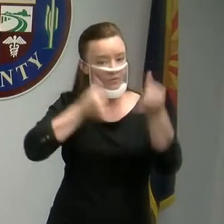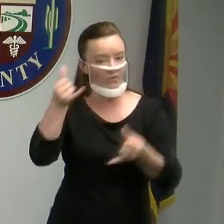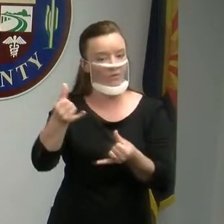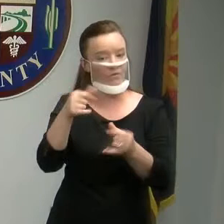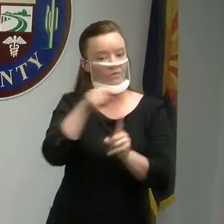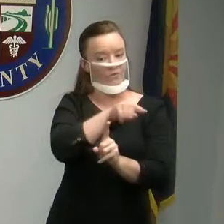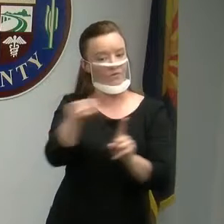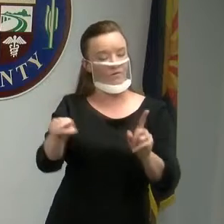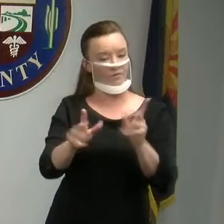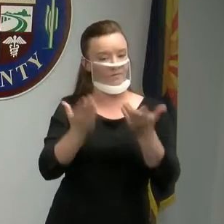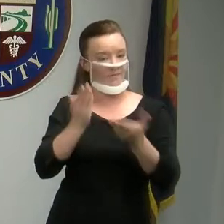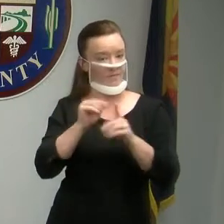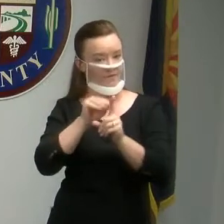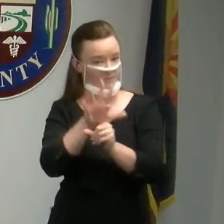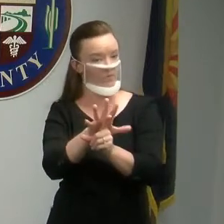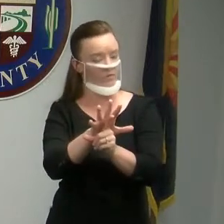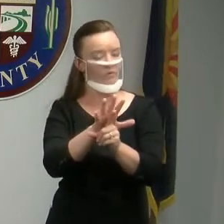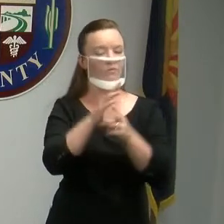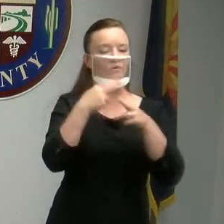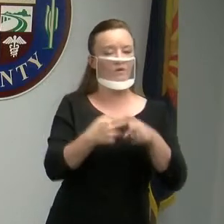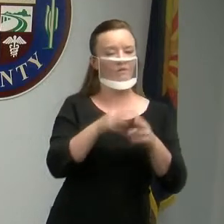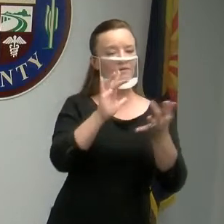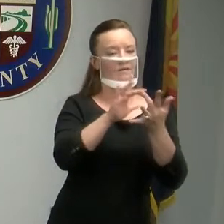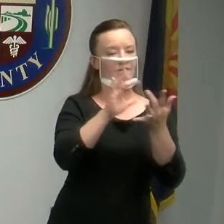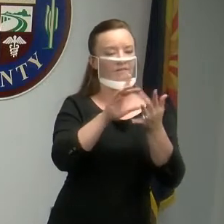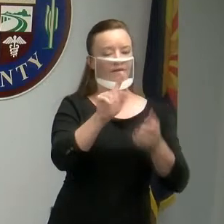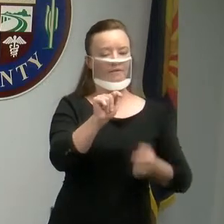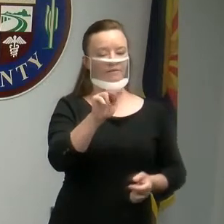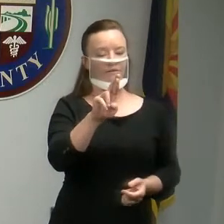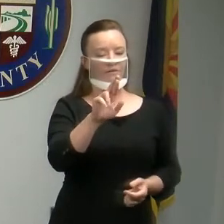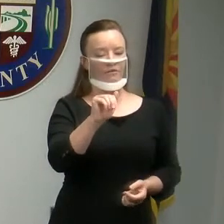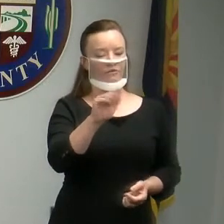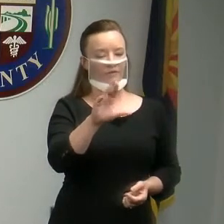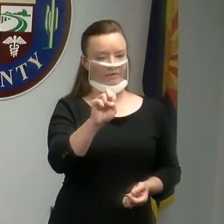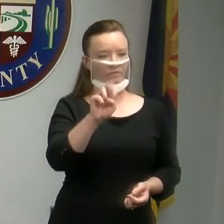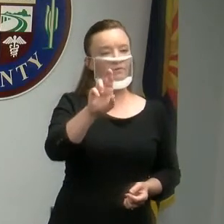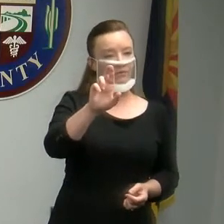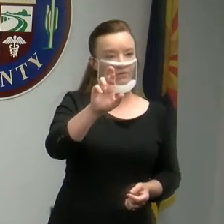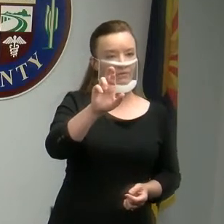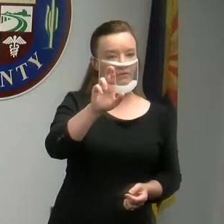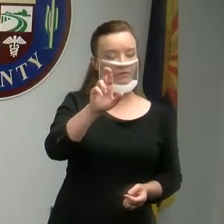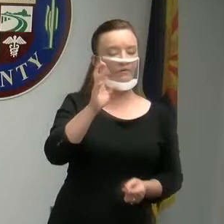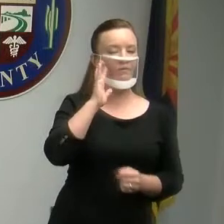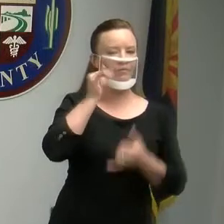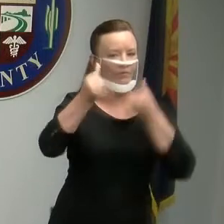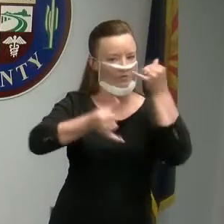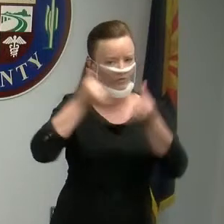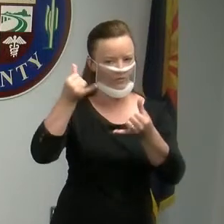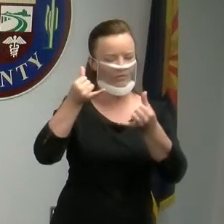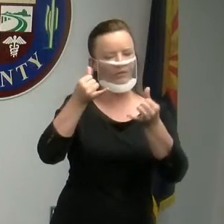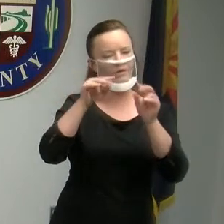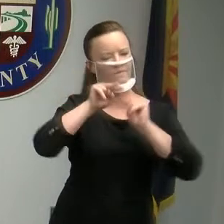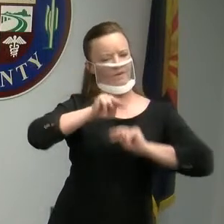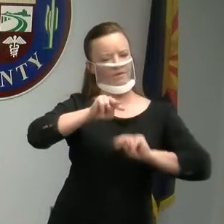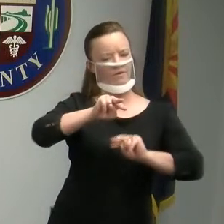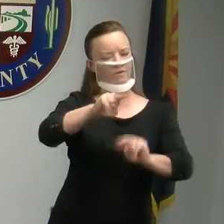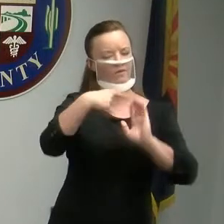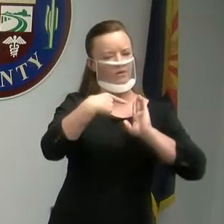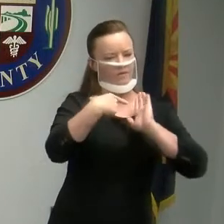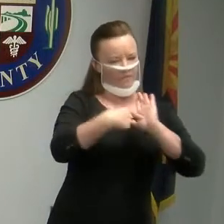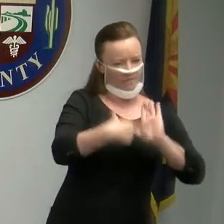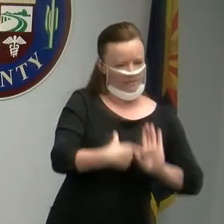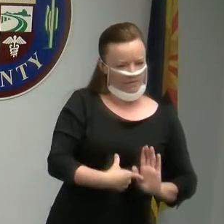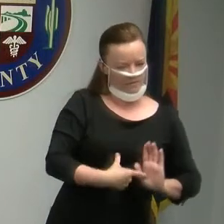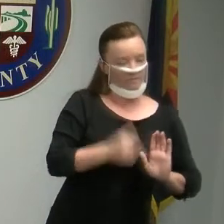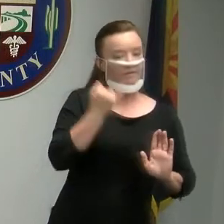enroll these contacts into a system that monitors their symptoms daily, and if the person develops symptoms, the system flags a public